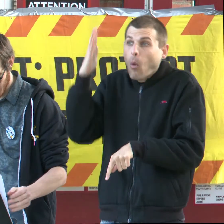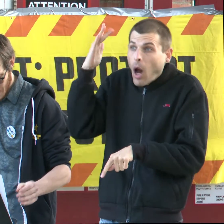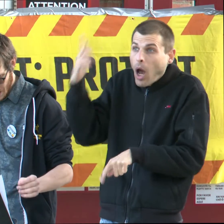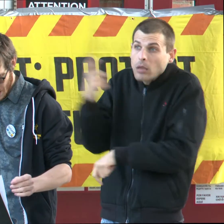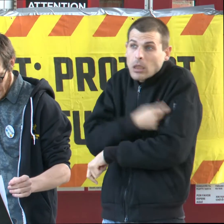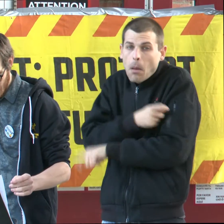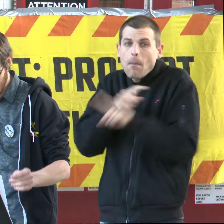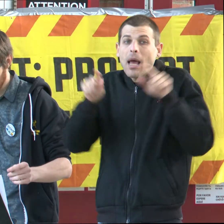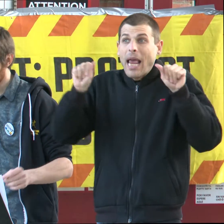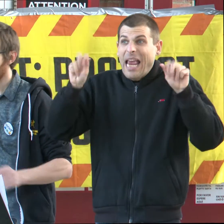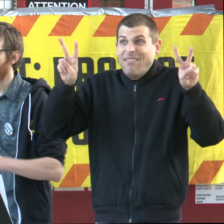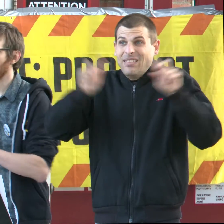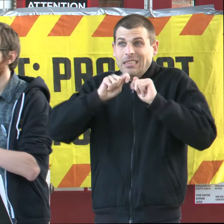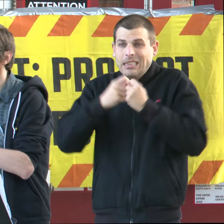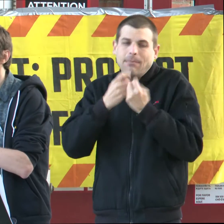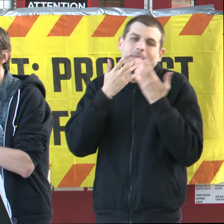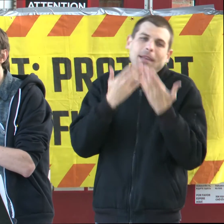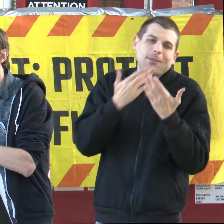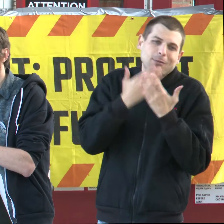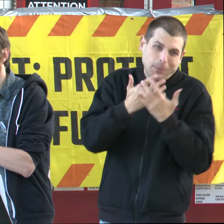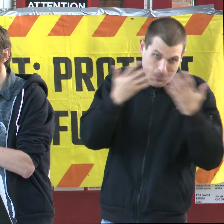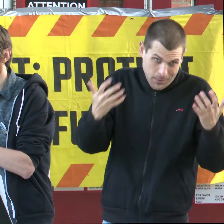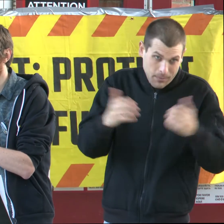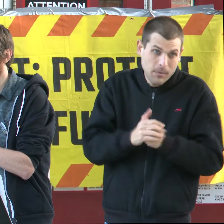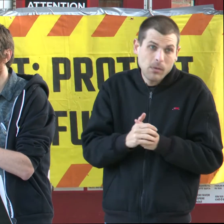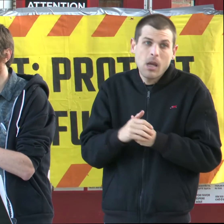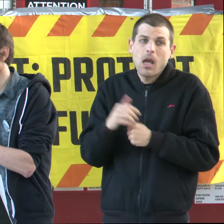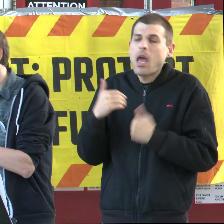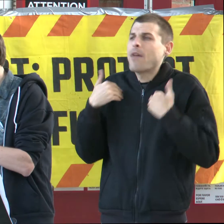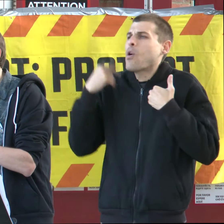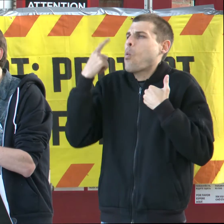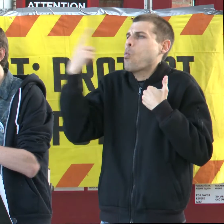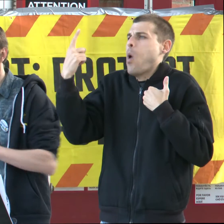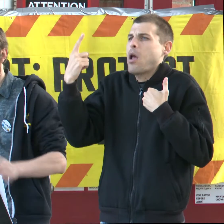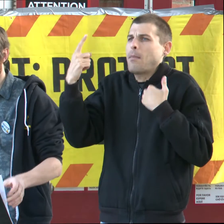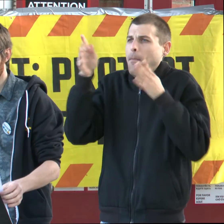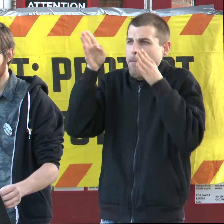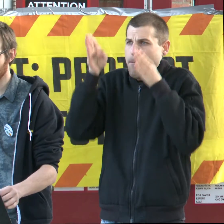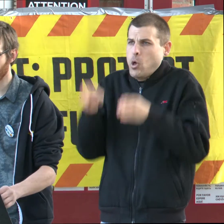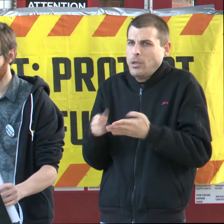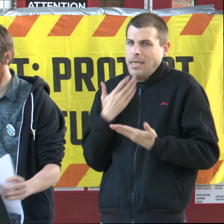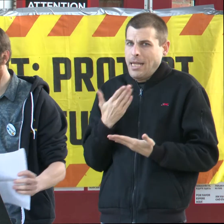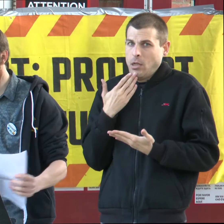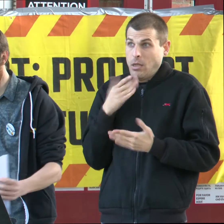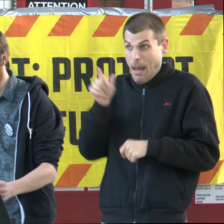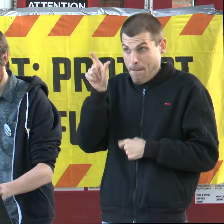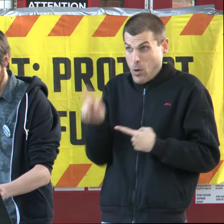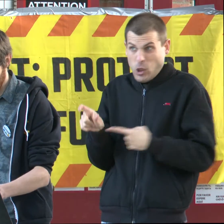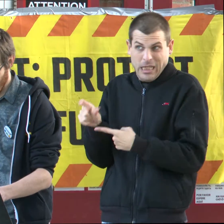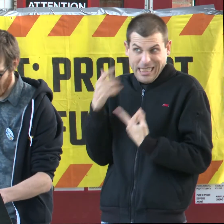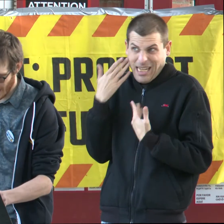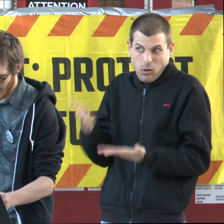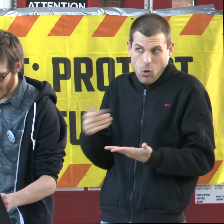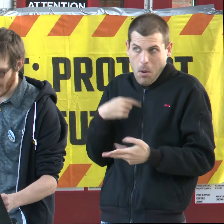audiovisual team. And we have, I have one participatory thank you, and he doesn't know that we're about to do